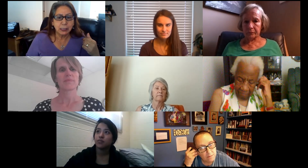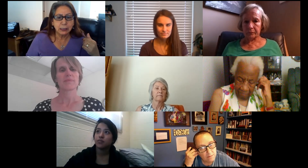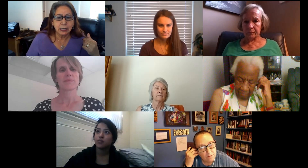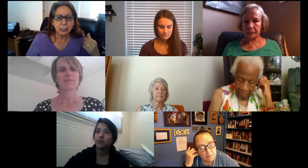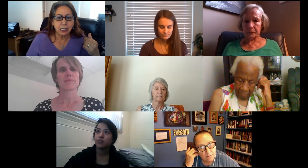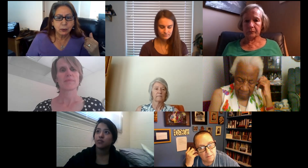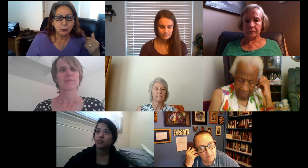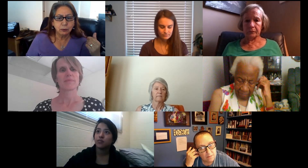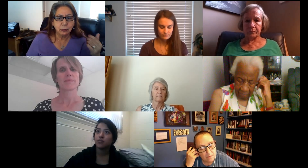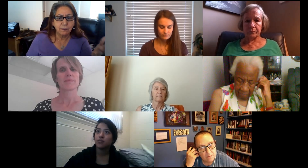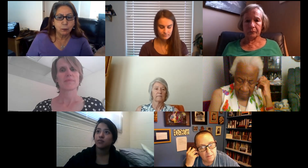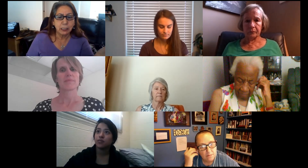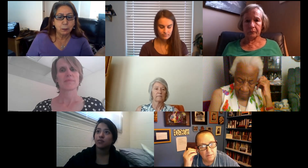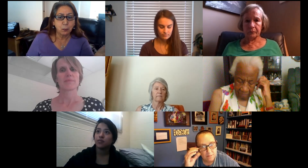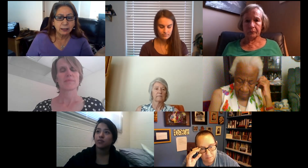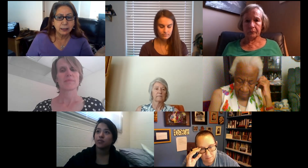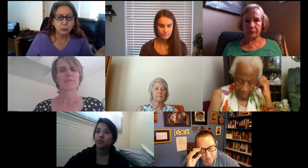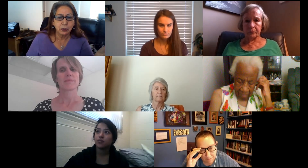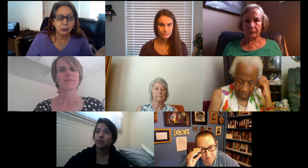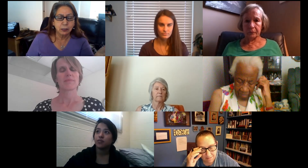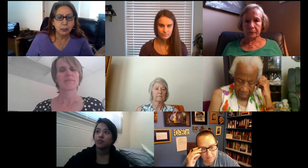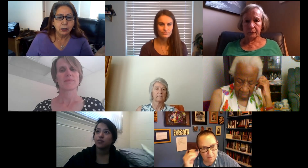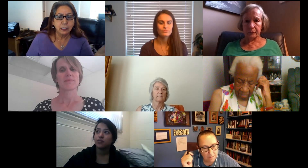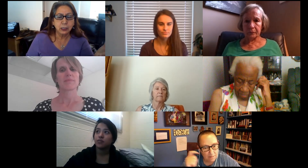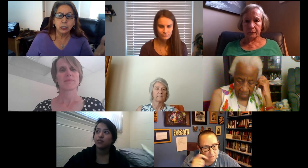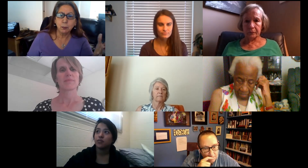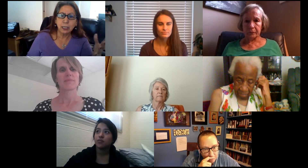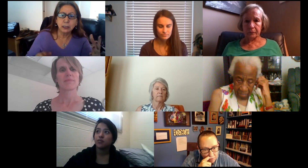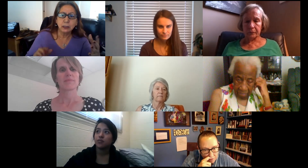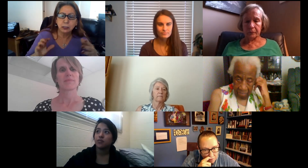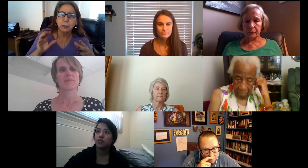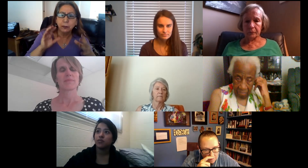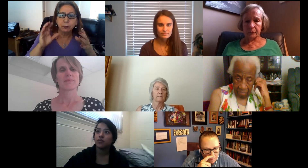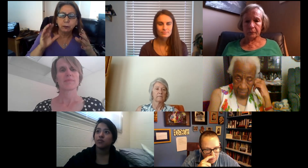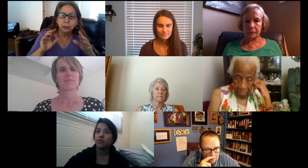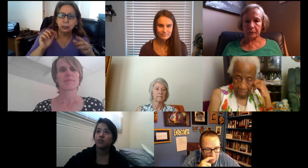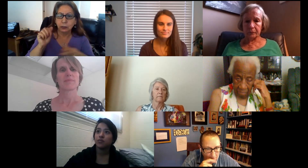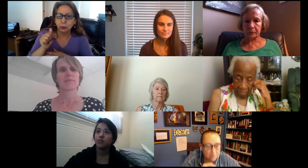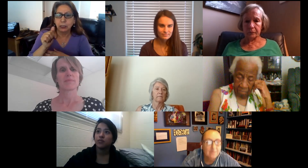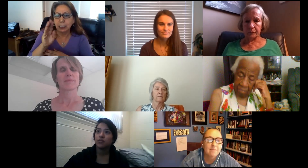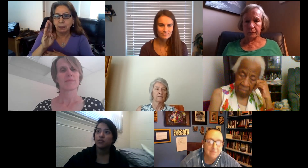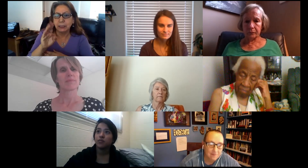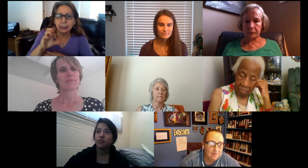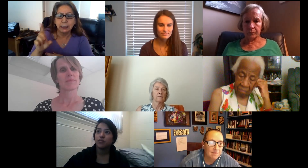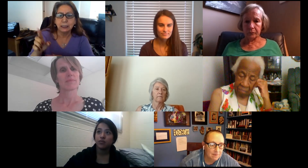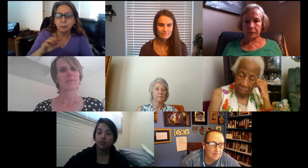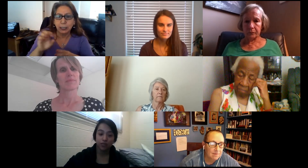because I don't have nobody to practice with. I said, you can practice on the mirror. Just do the ABCs and